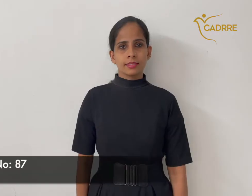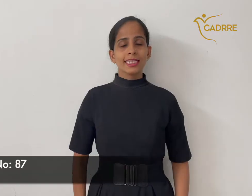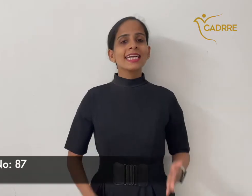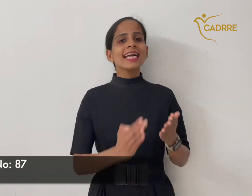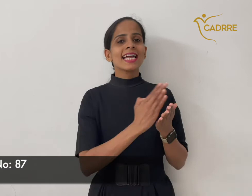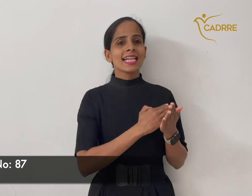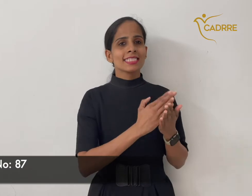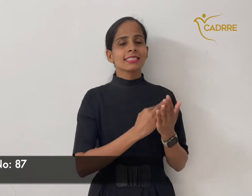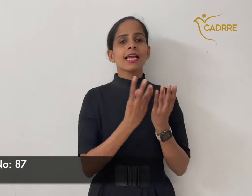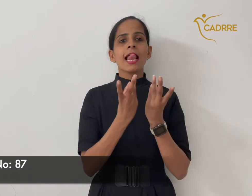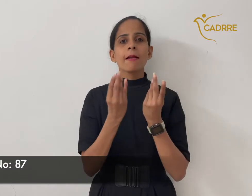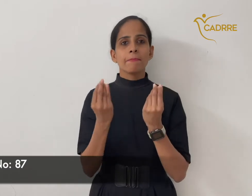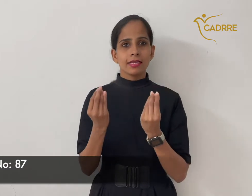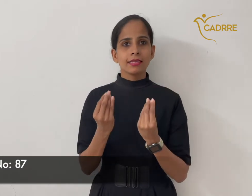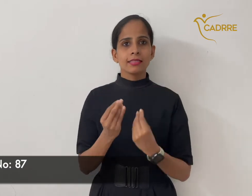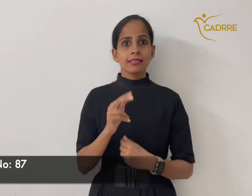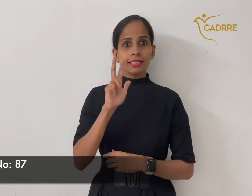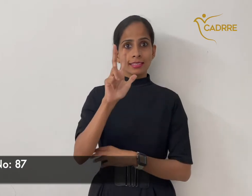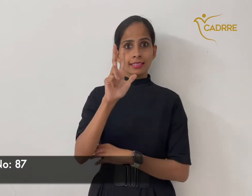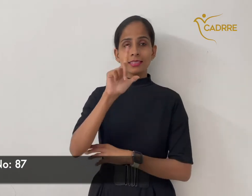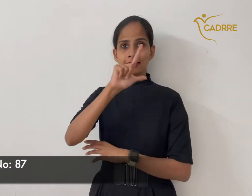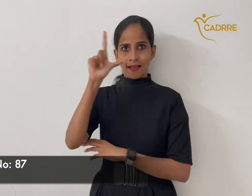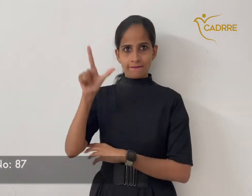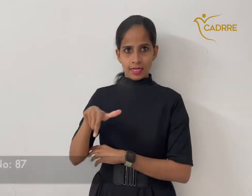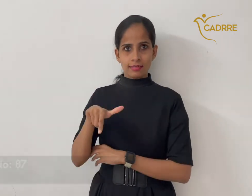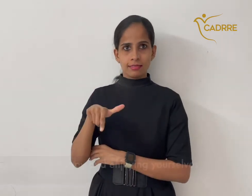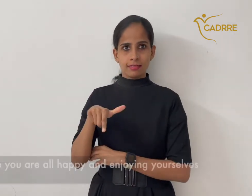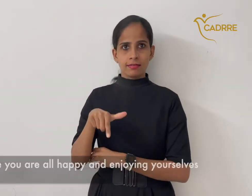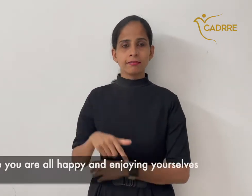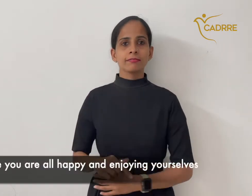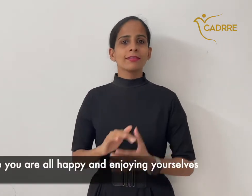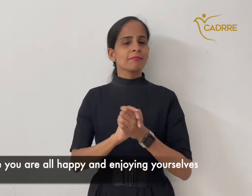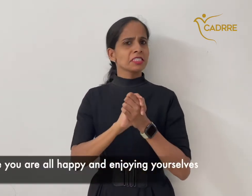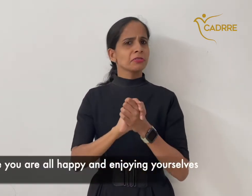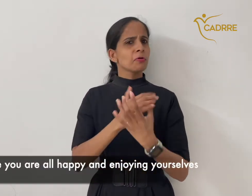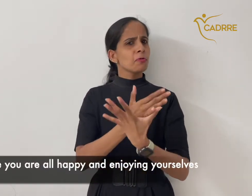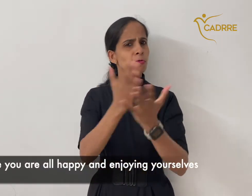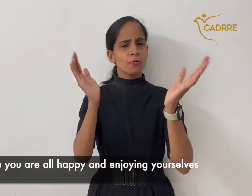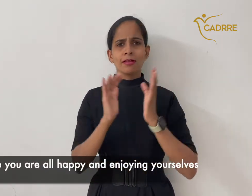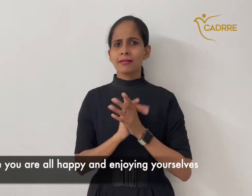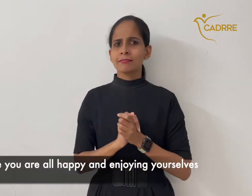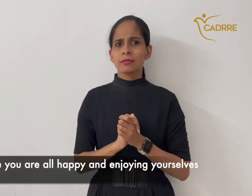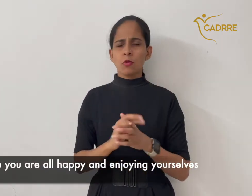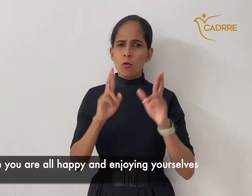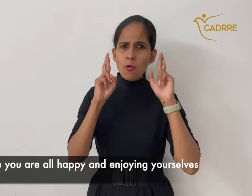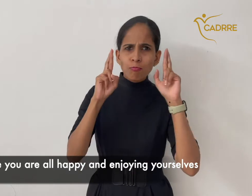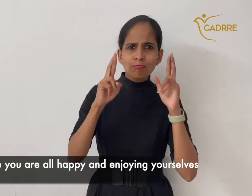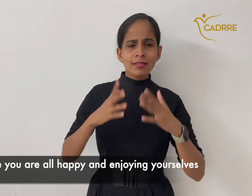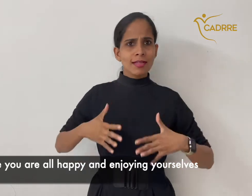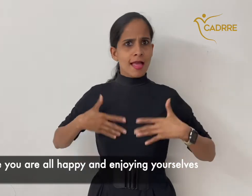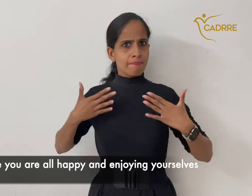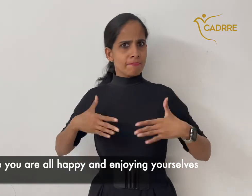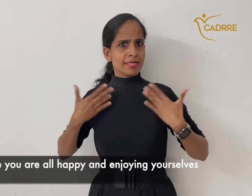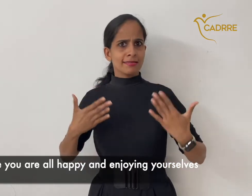It is lesson number 87. Friends, hope you're all happy and enjoying